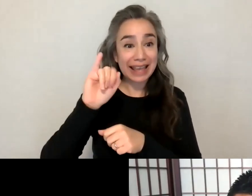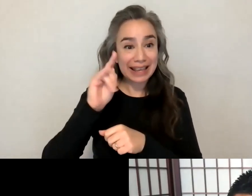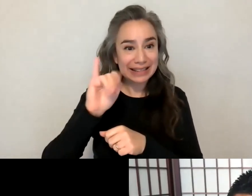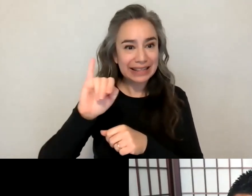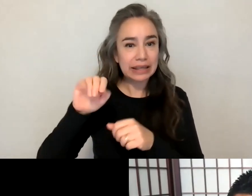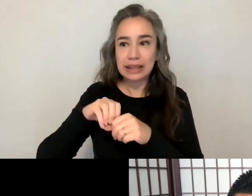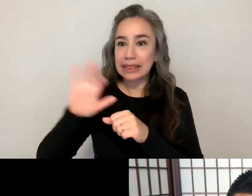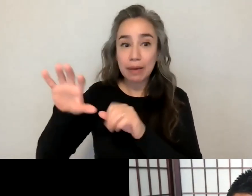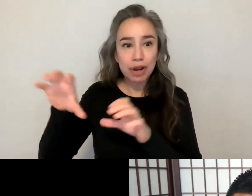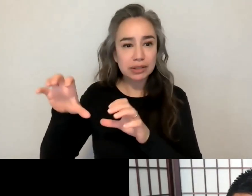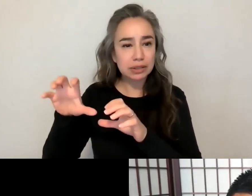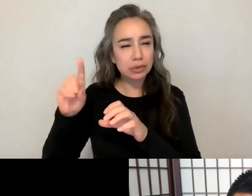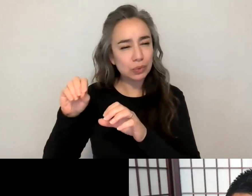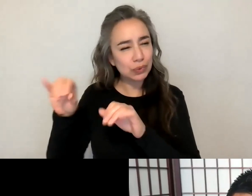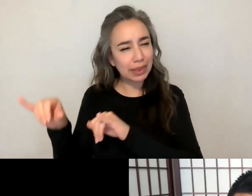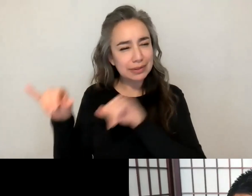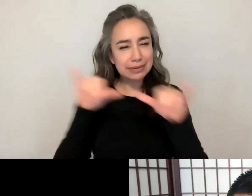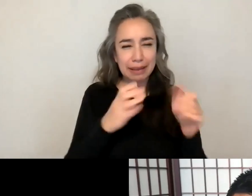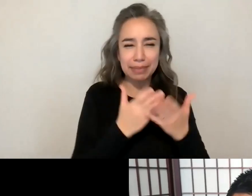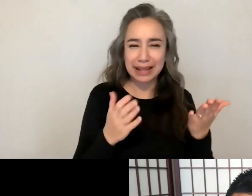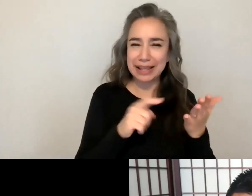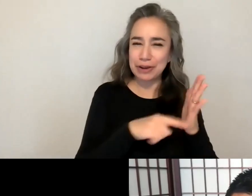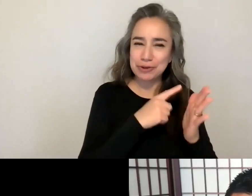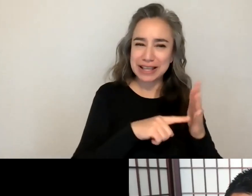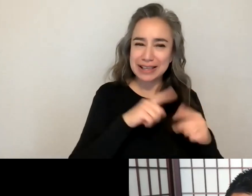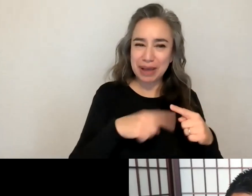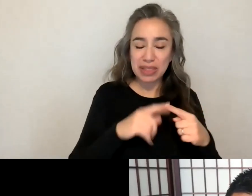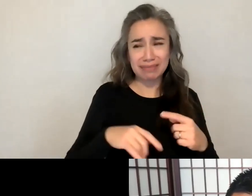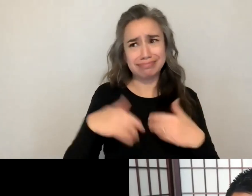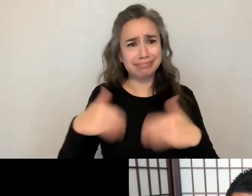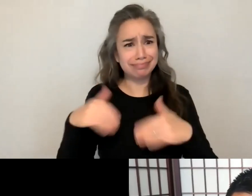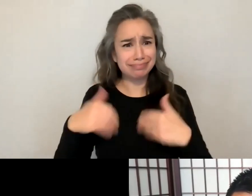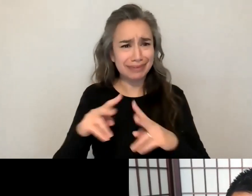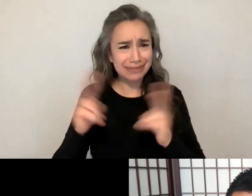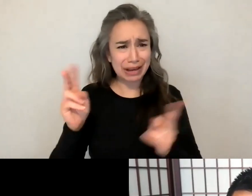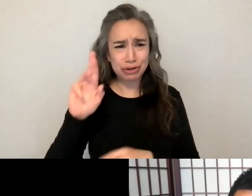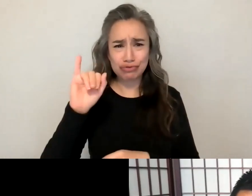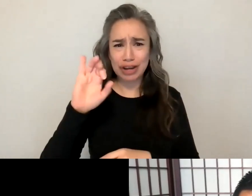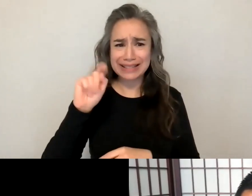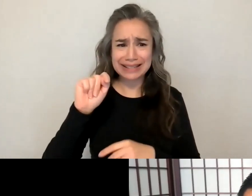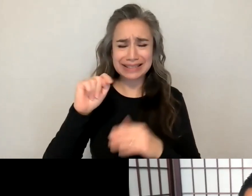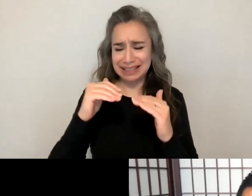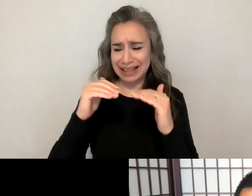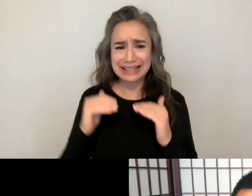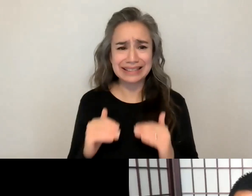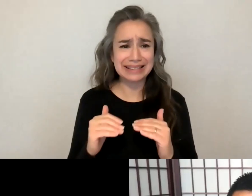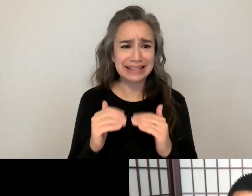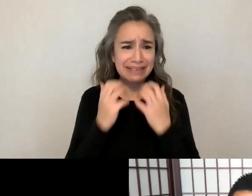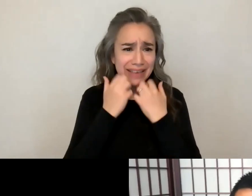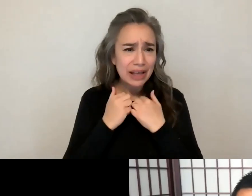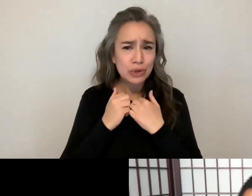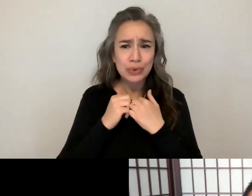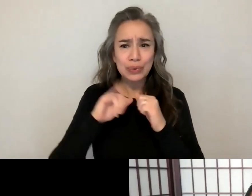thing that you yourself criticize among linguists. They are very racist they devalue local languages like Haitian Creole. So at